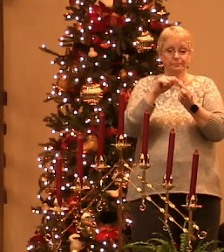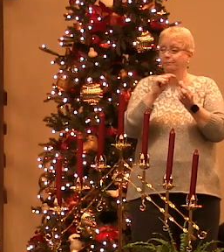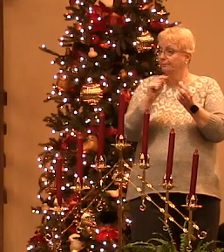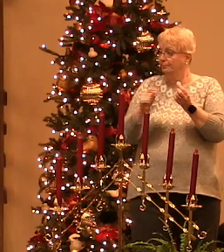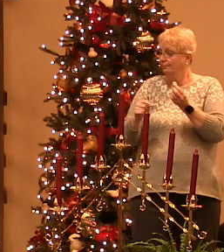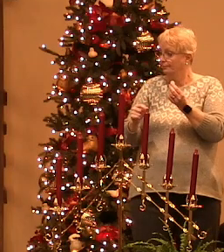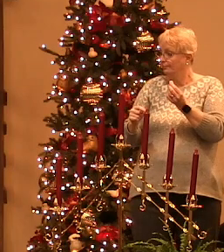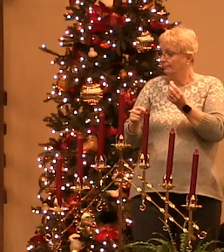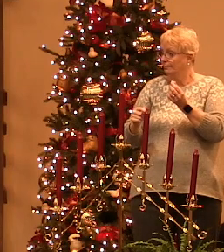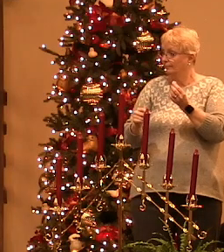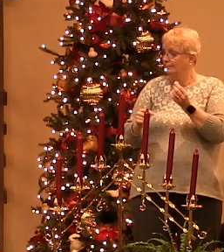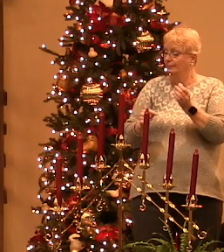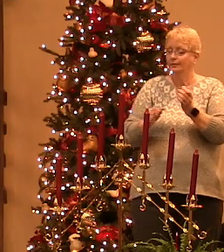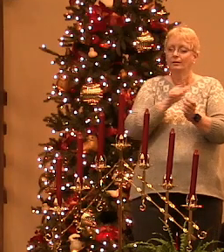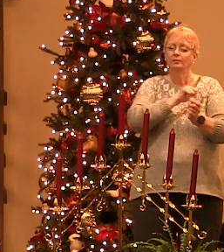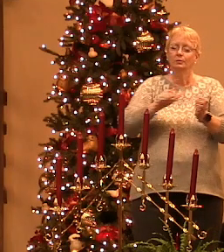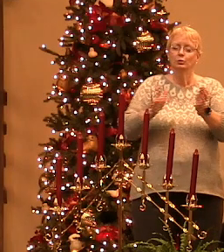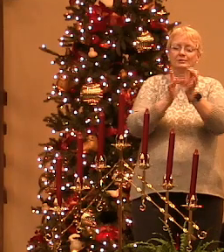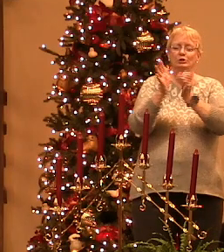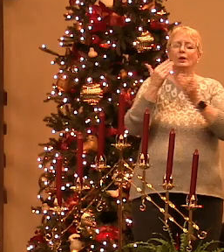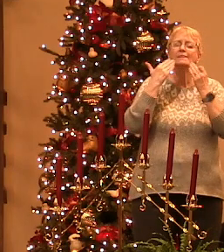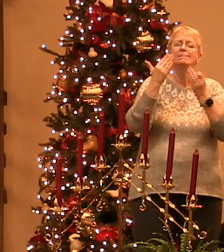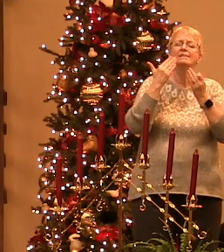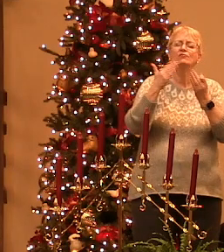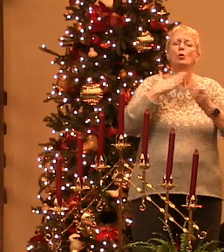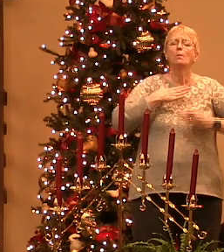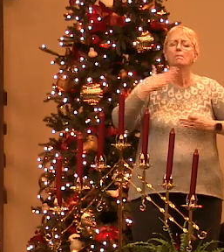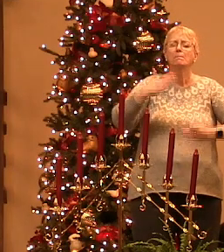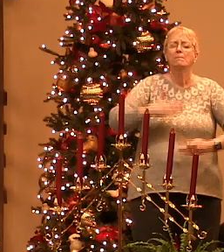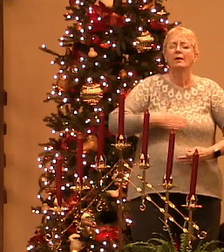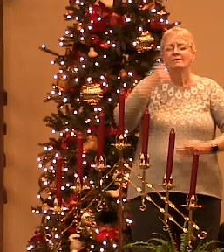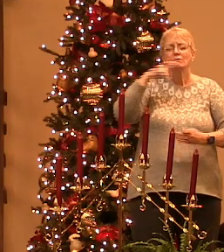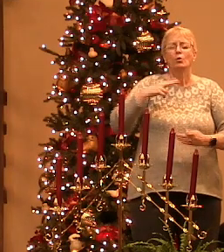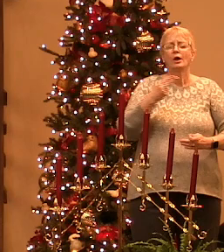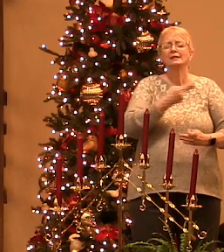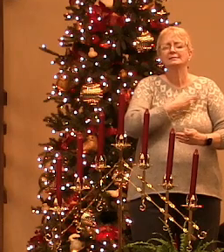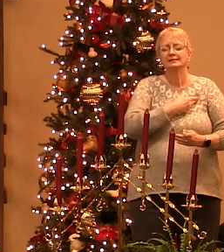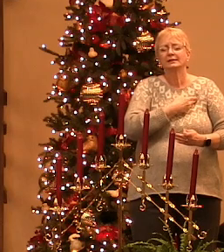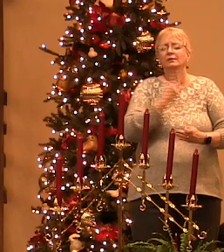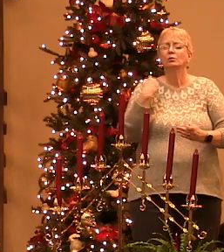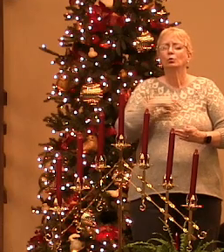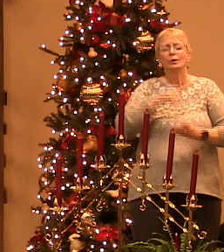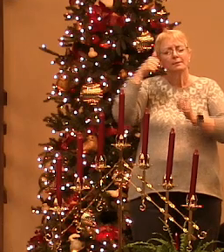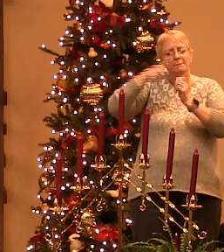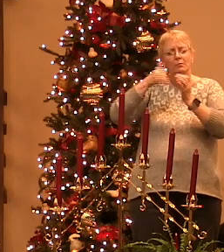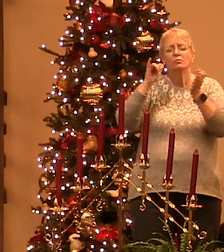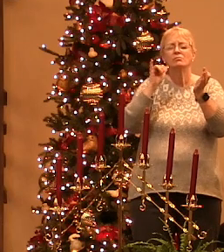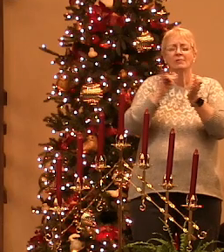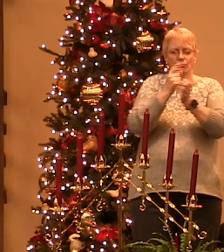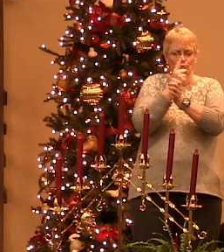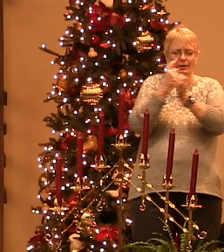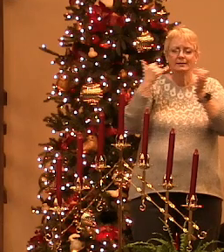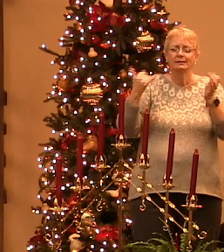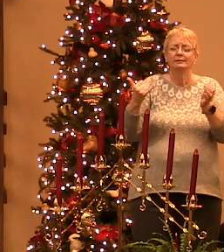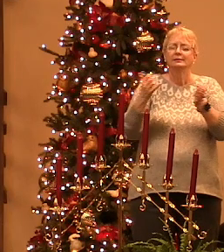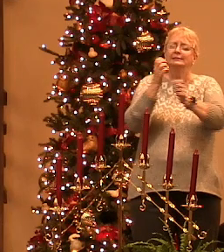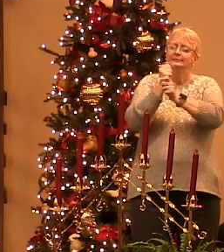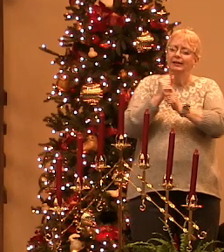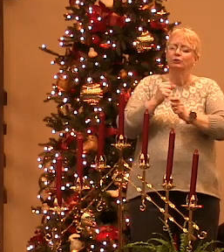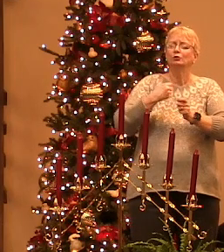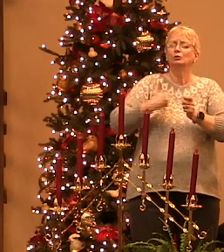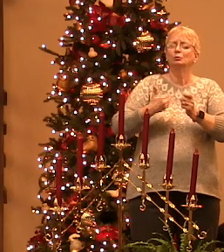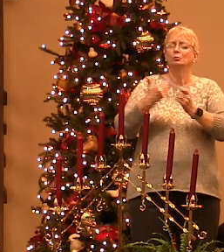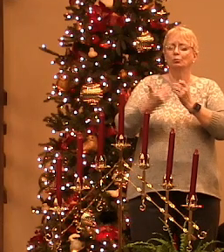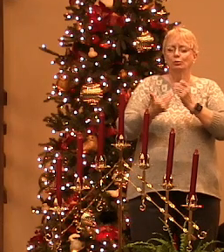going to give a prayer for the bread. Lord Jesus, thank you for your body broken for us. We remember that right now as we take this